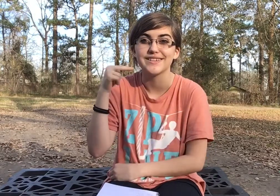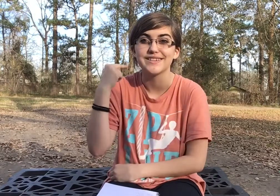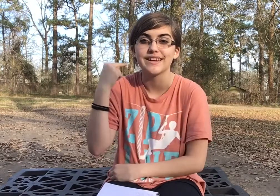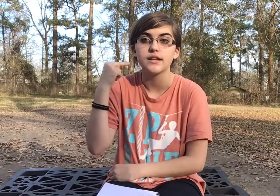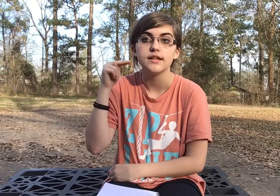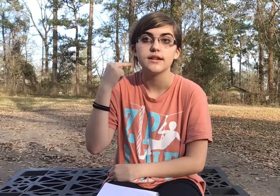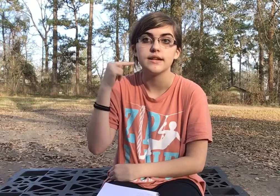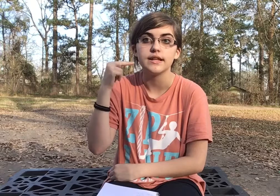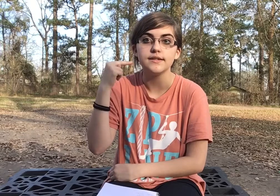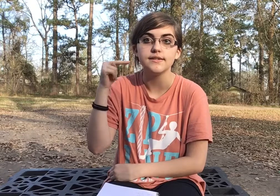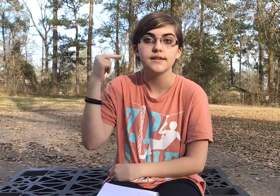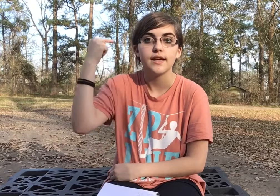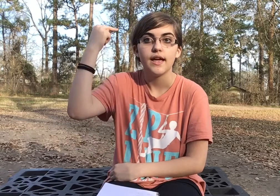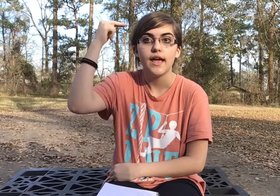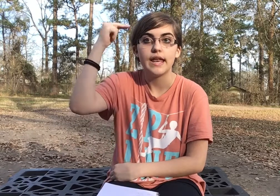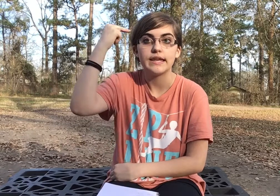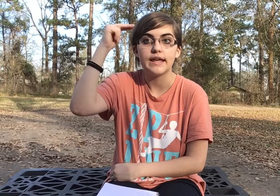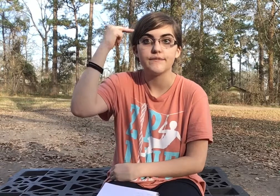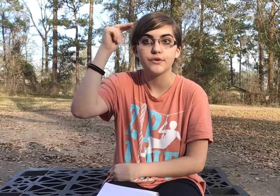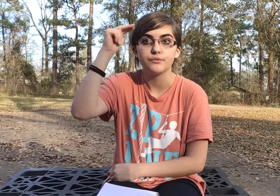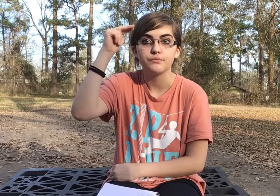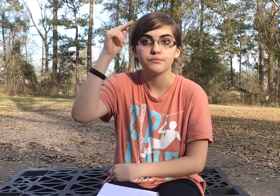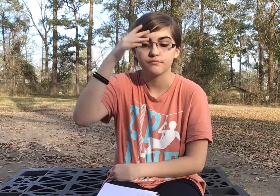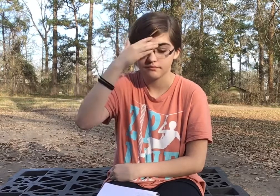instead. Niece and nephew.